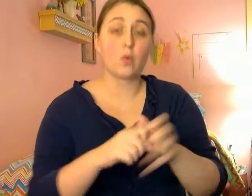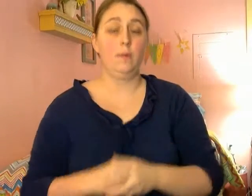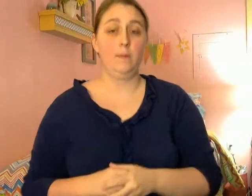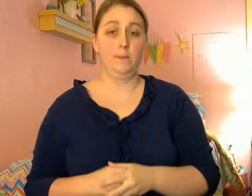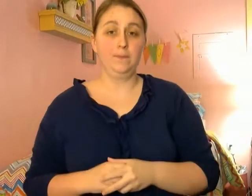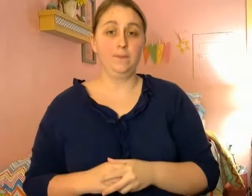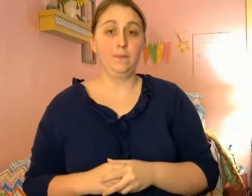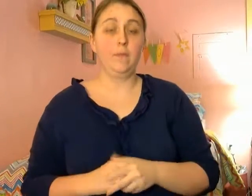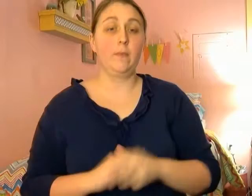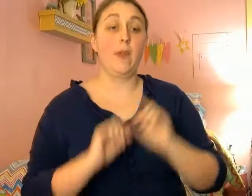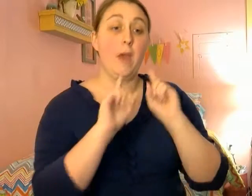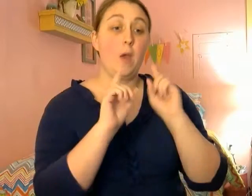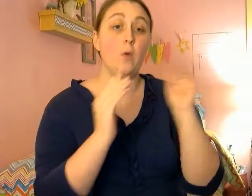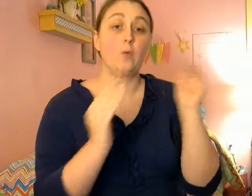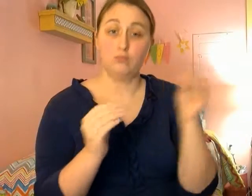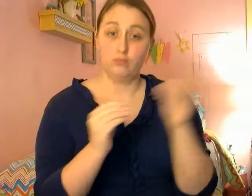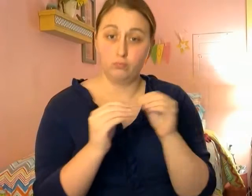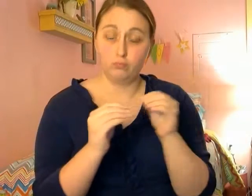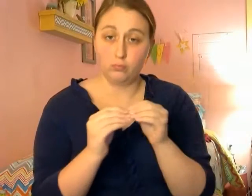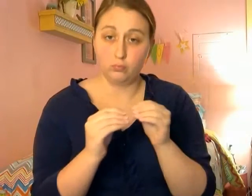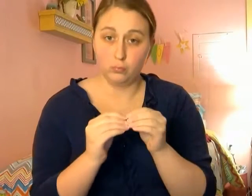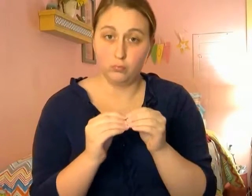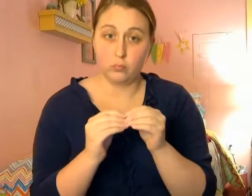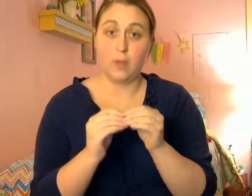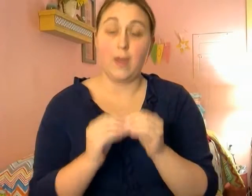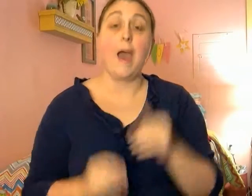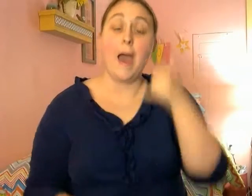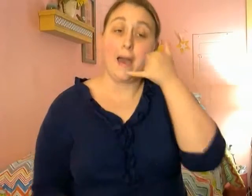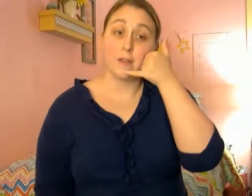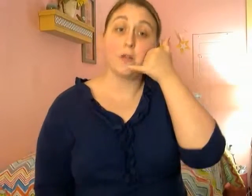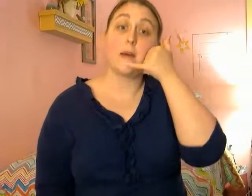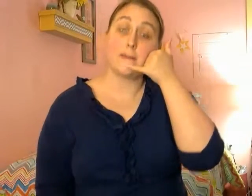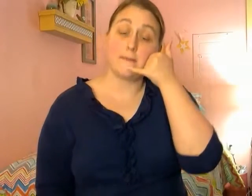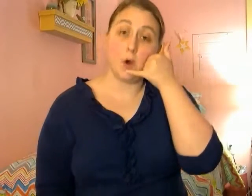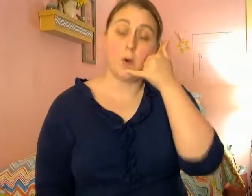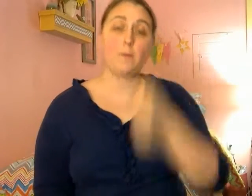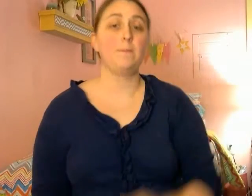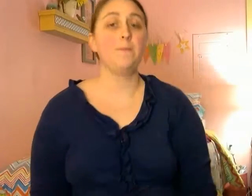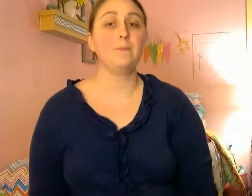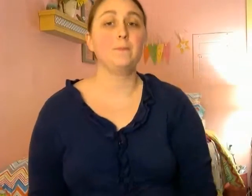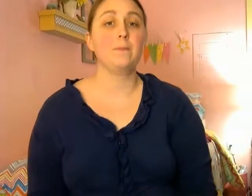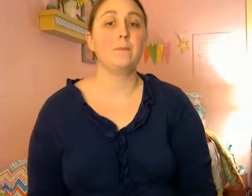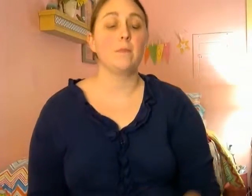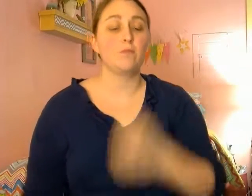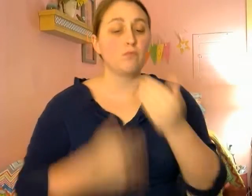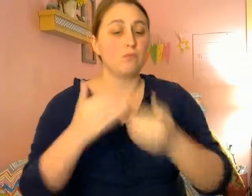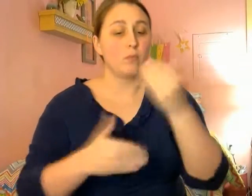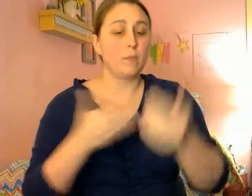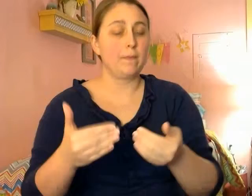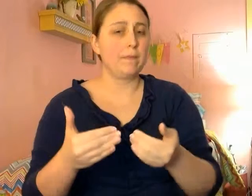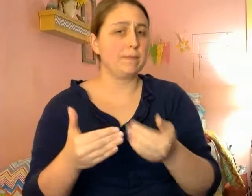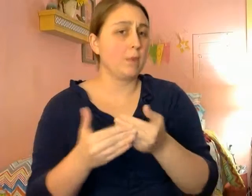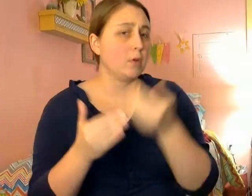time. Answer the phone. Great. Let's go on for number, what's the next one? 2?